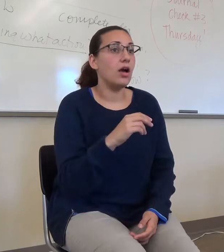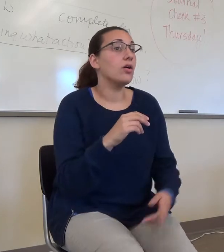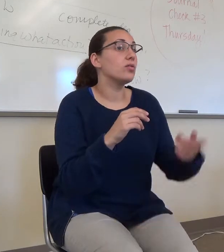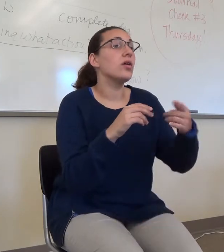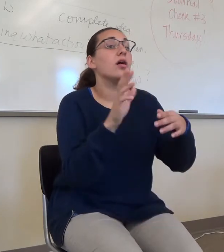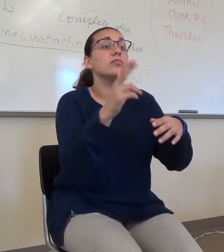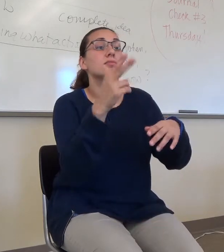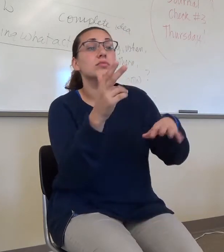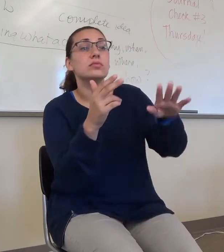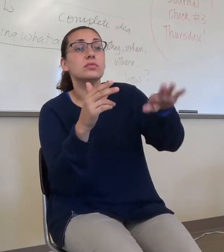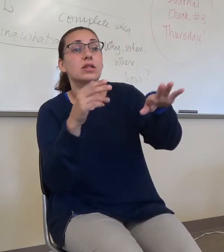Oh,